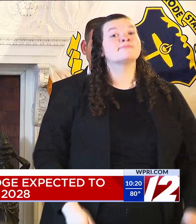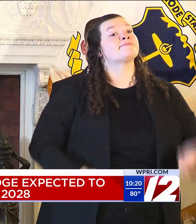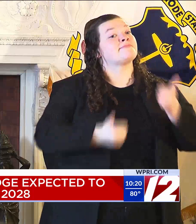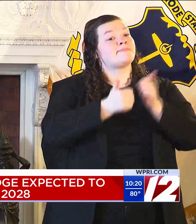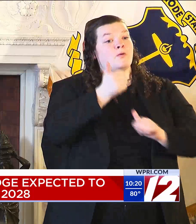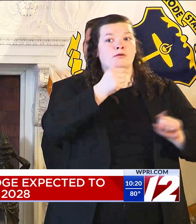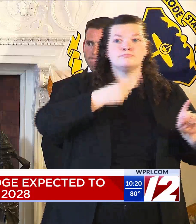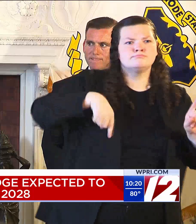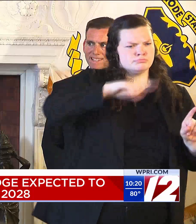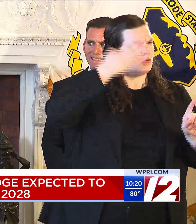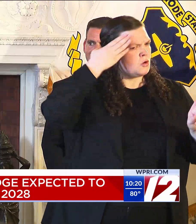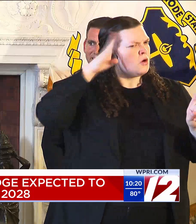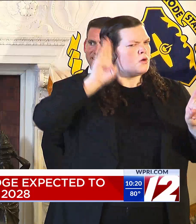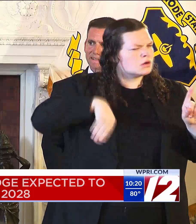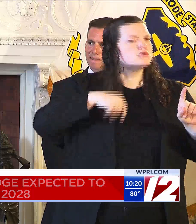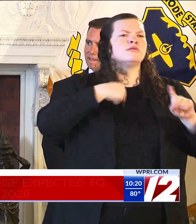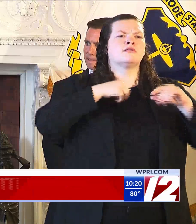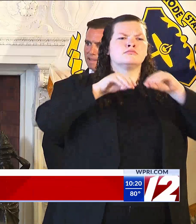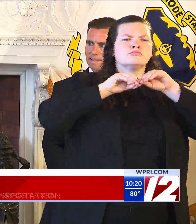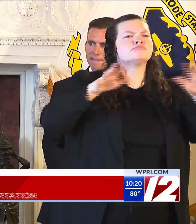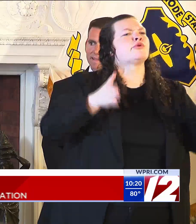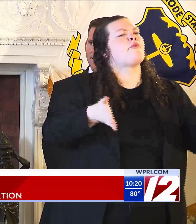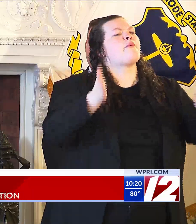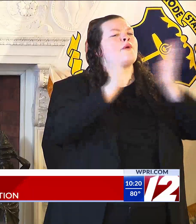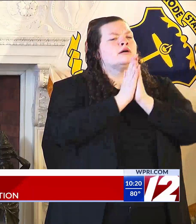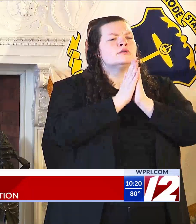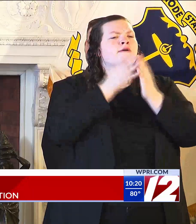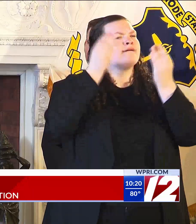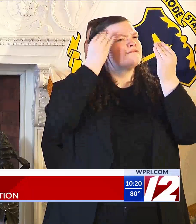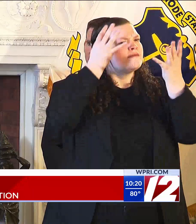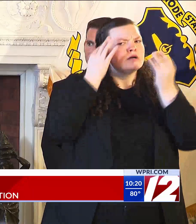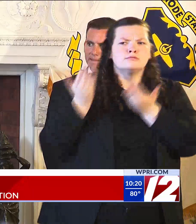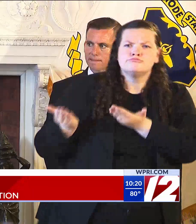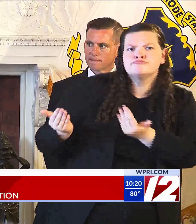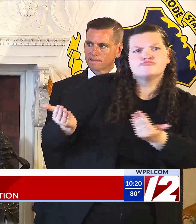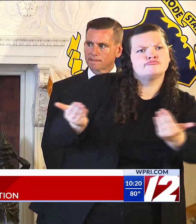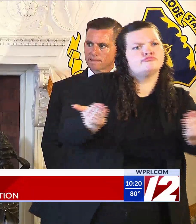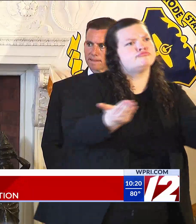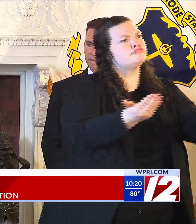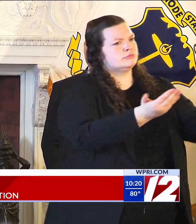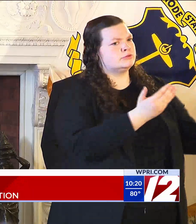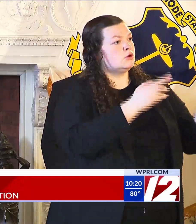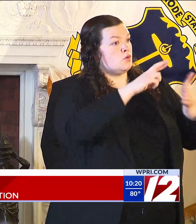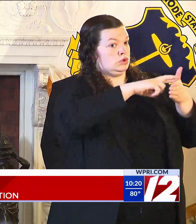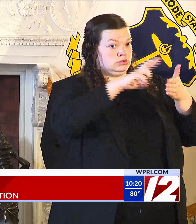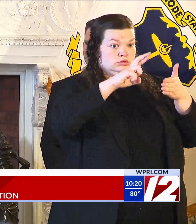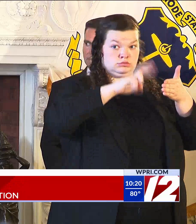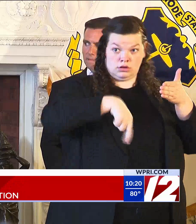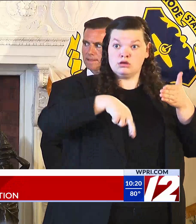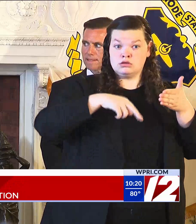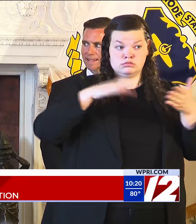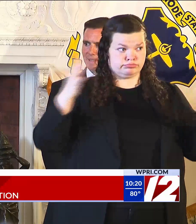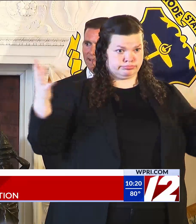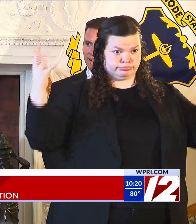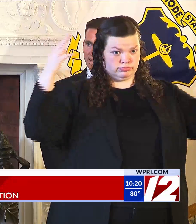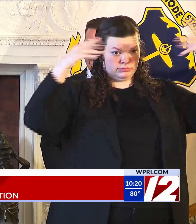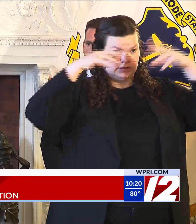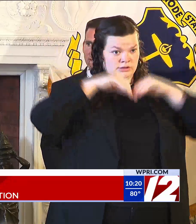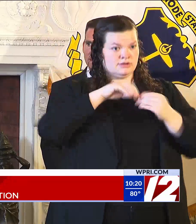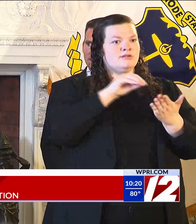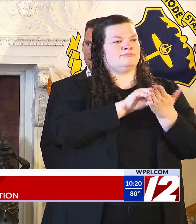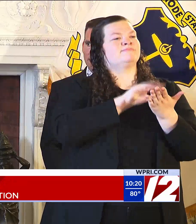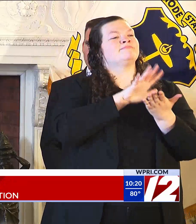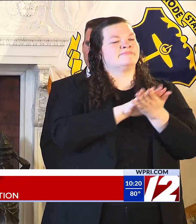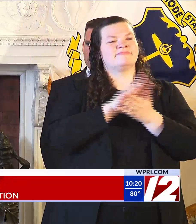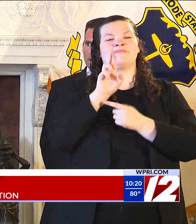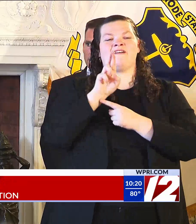These results from that were incorporated into the RFP. But before issuing the RFP, we went through